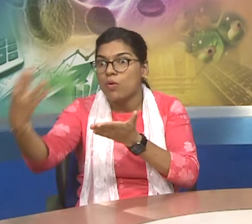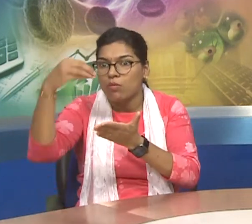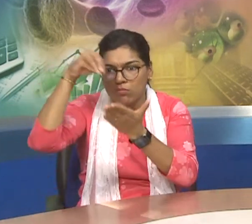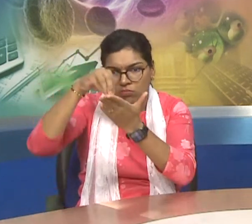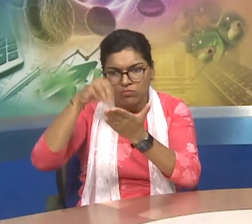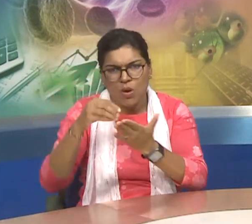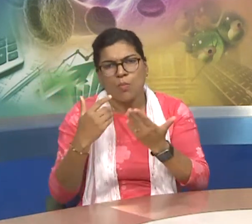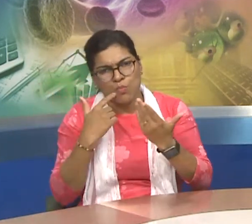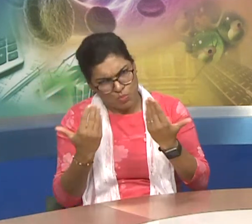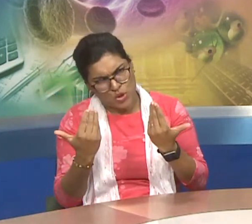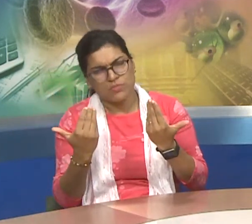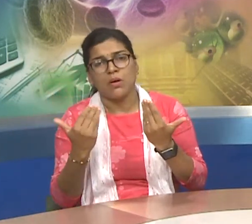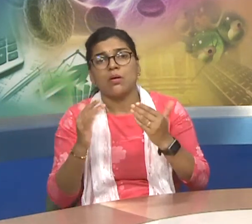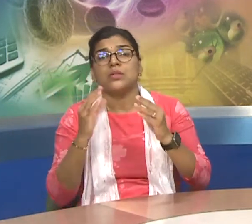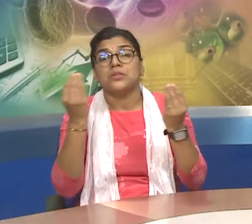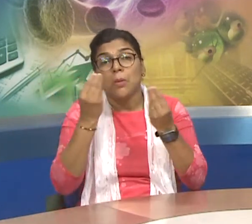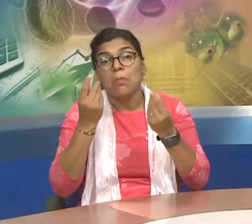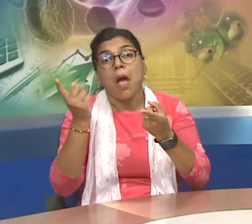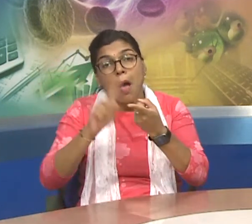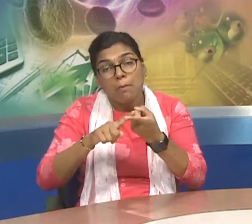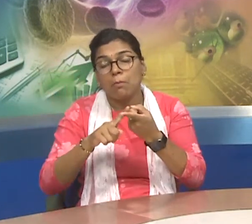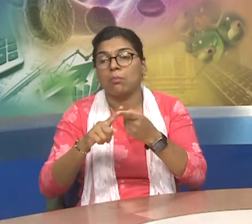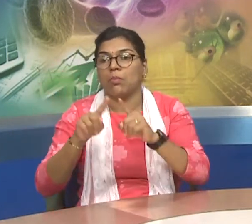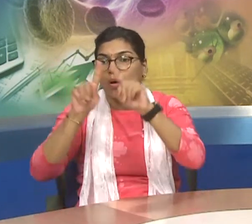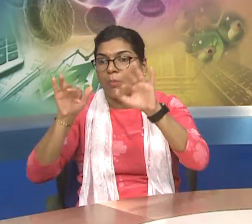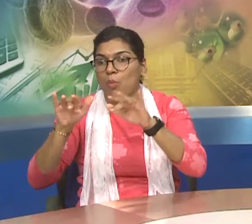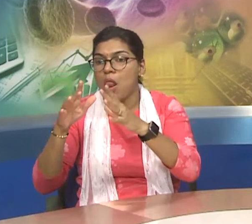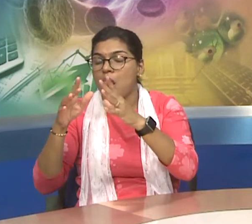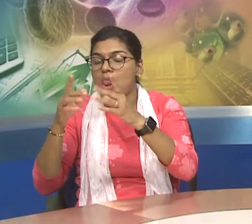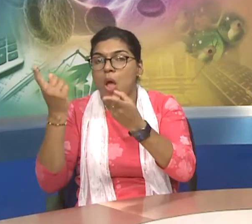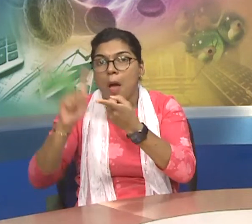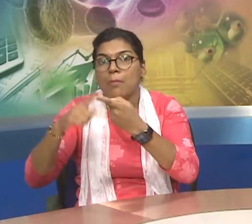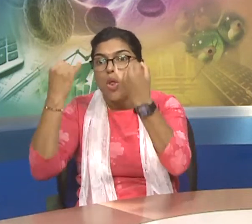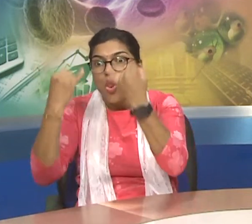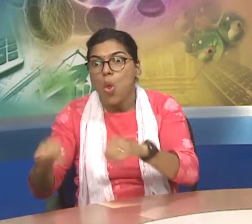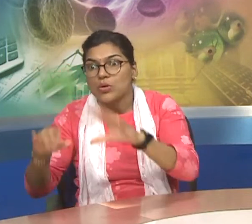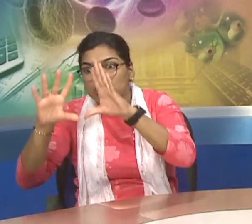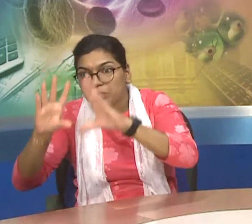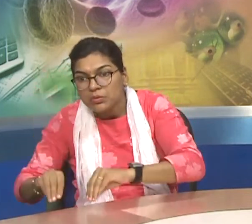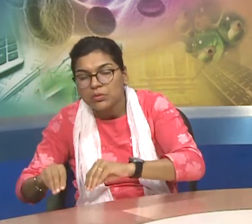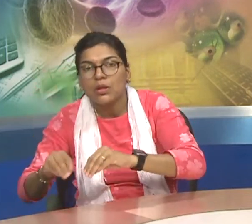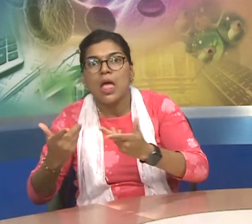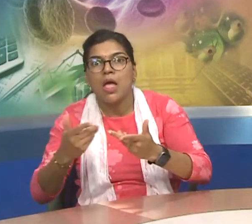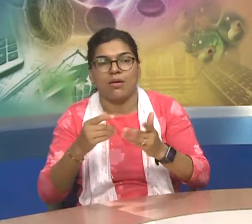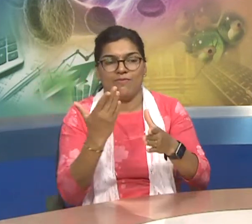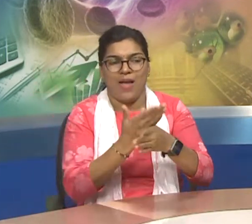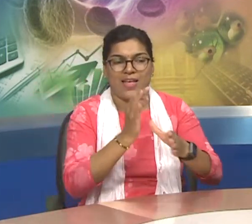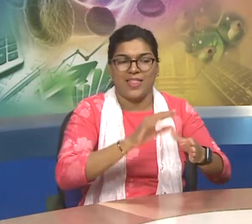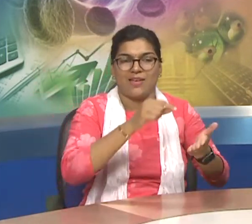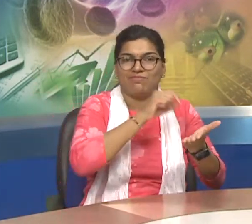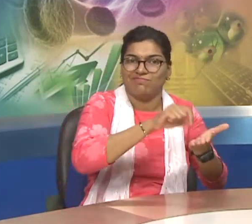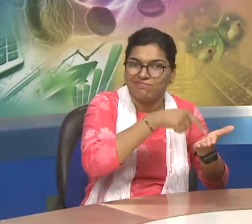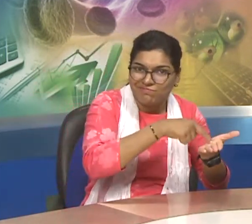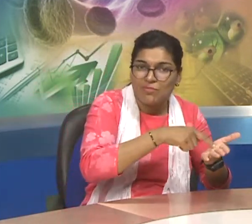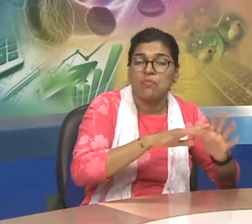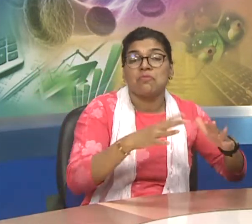So these are basically two main systems which we discussed in this video. We also discussed